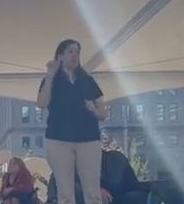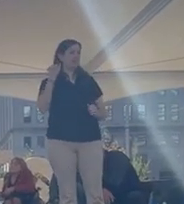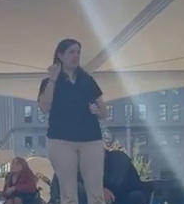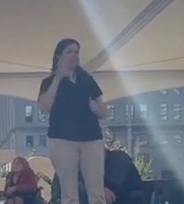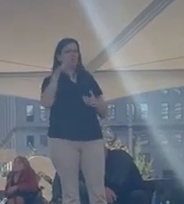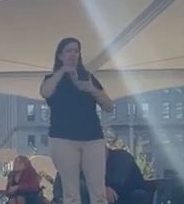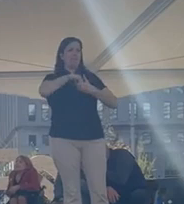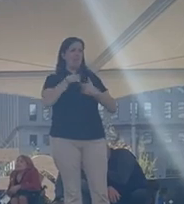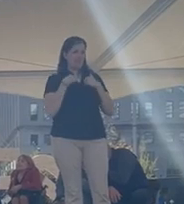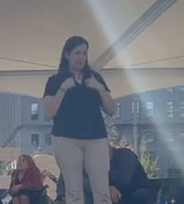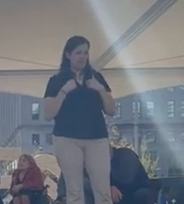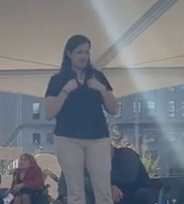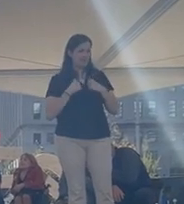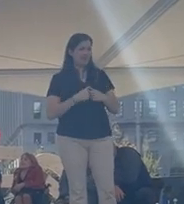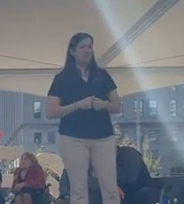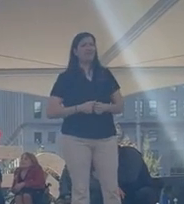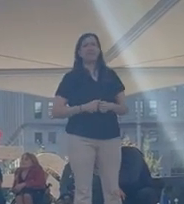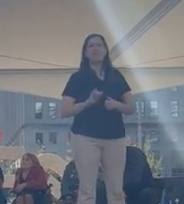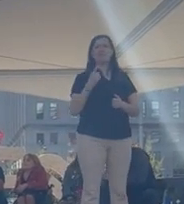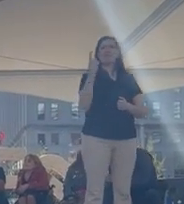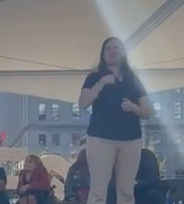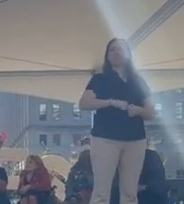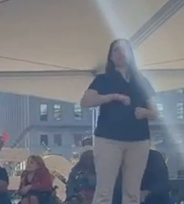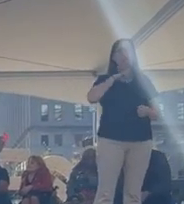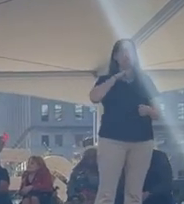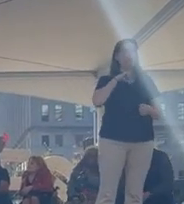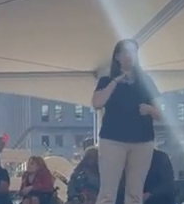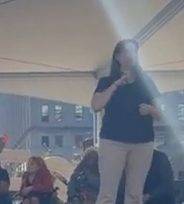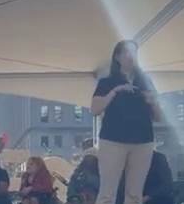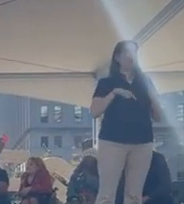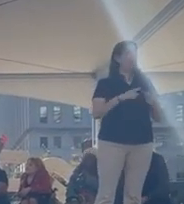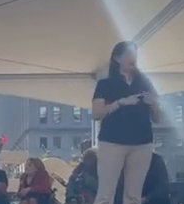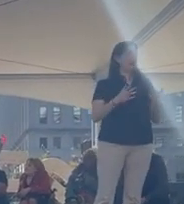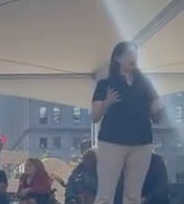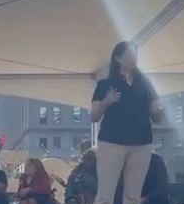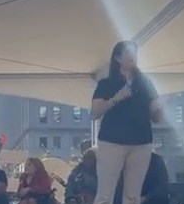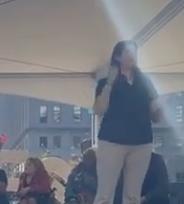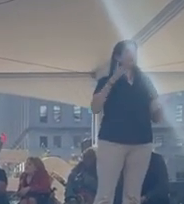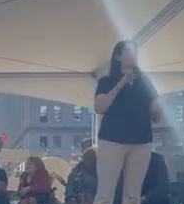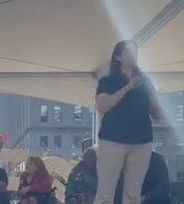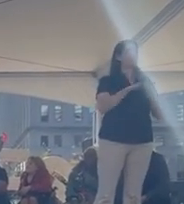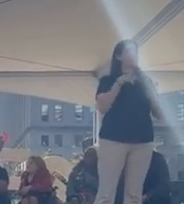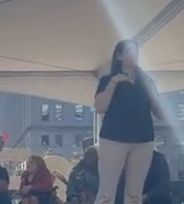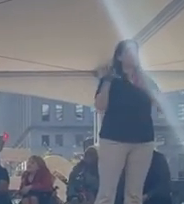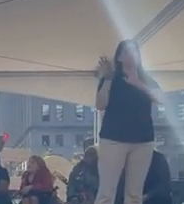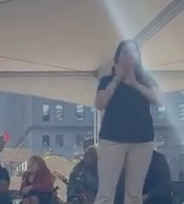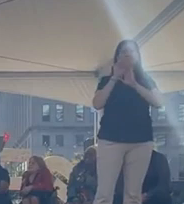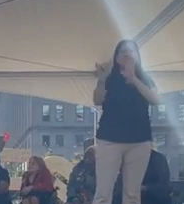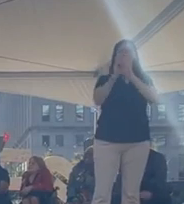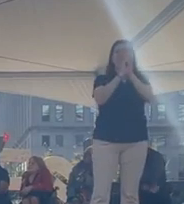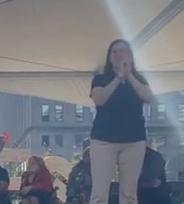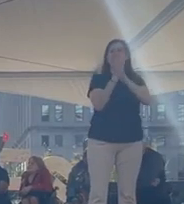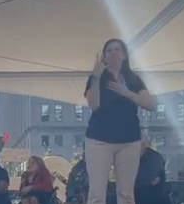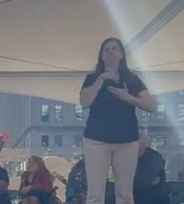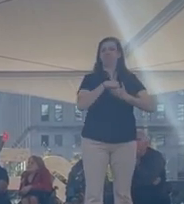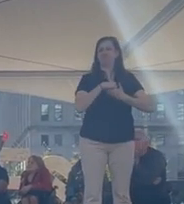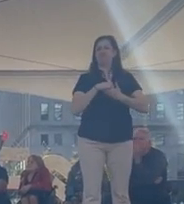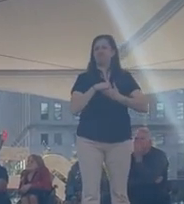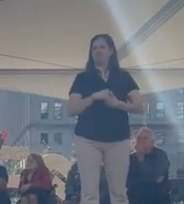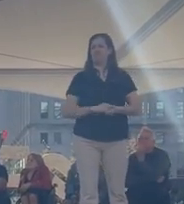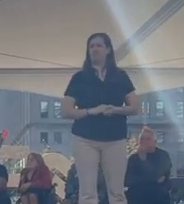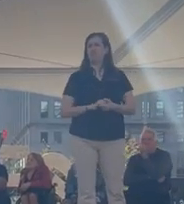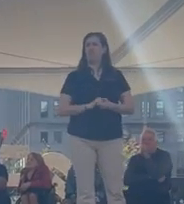disability. And it's something I'm proud of. It's something that I chose to identify with.